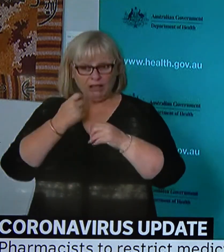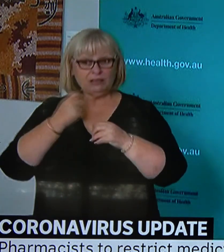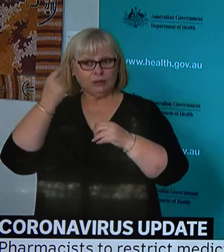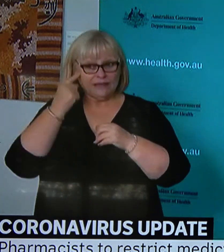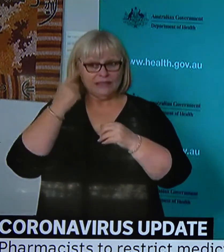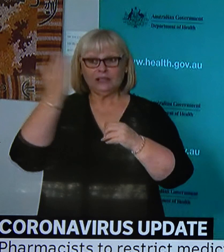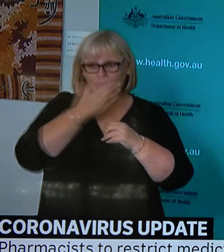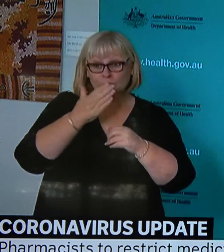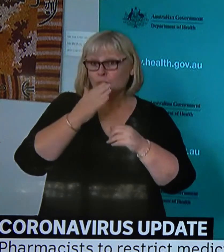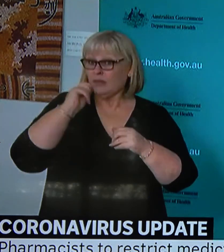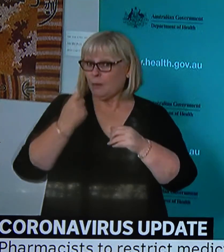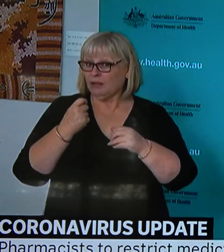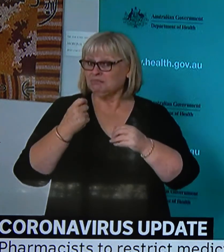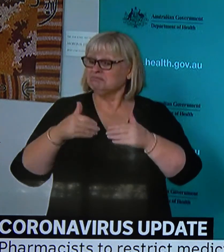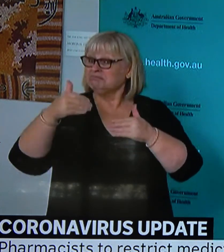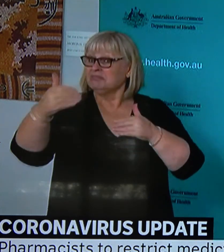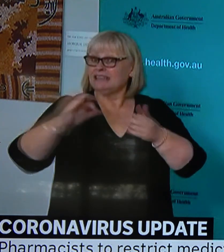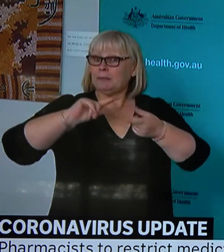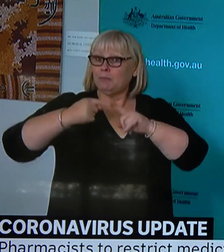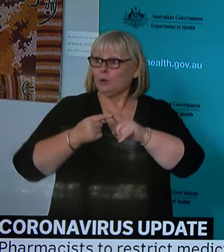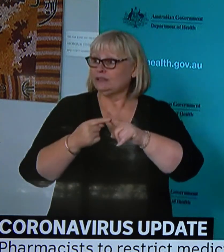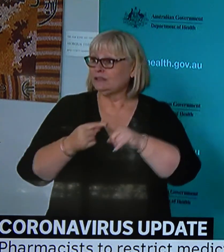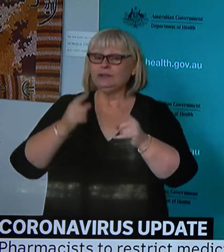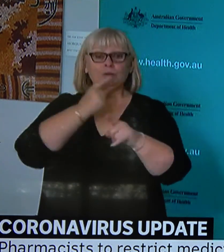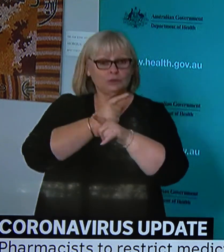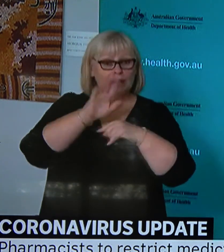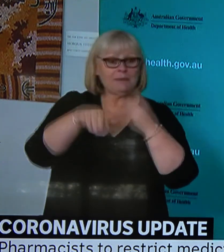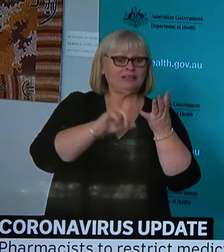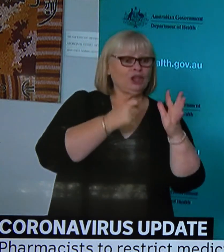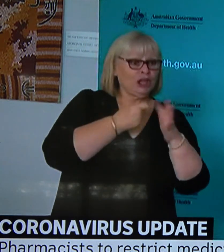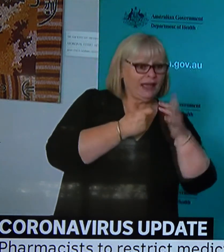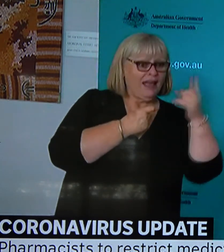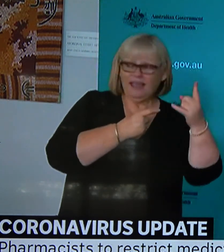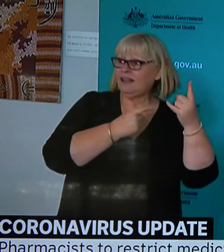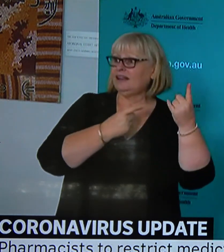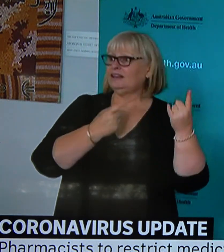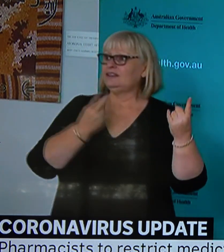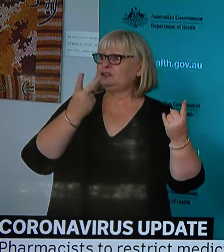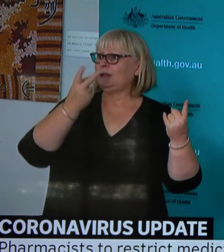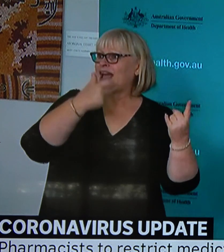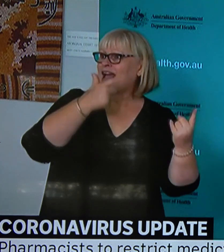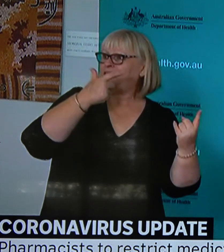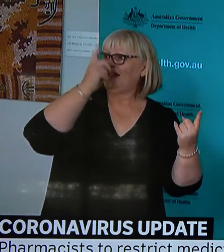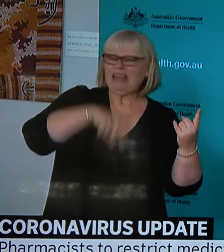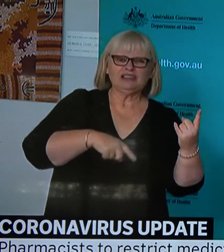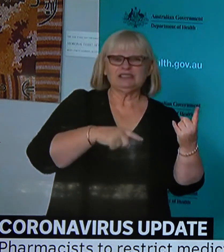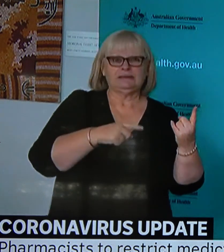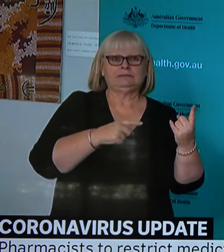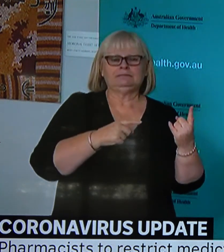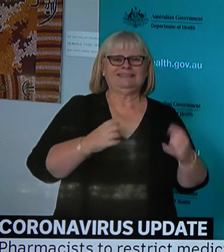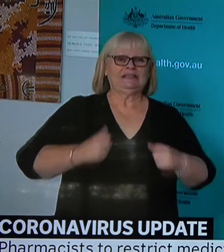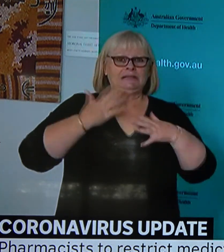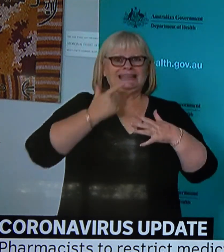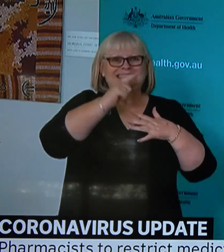closed, though? I mean, is it inevitable that schools will be closed? I mean, you talk about the UK sort of having, I think, 2,500 infections and